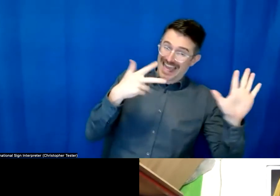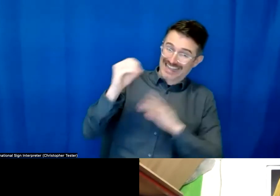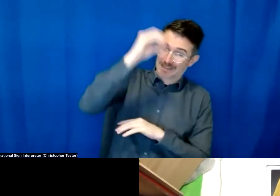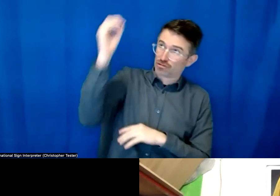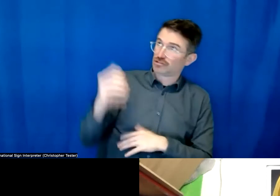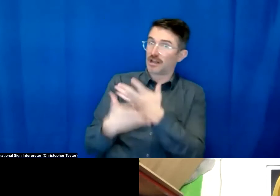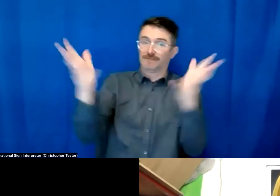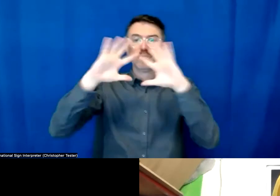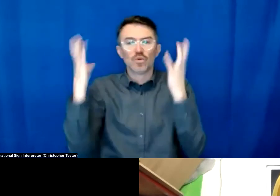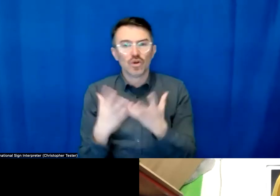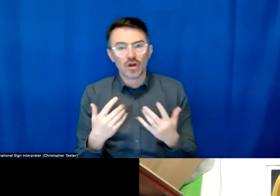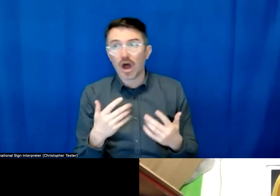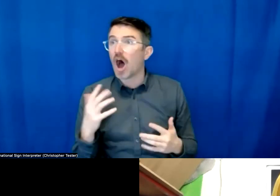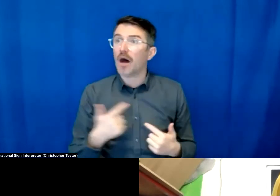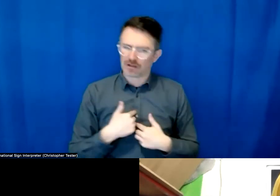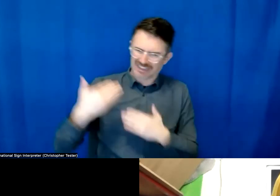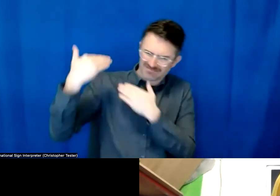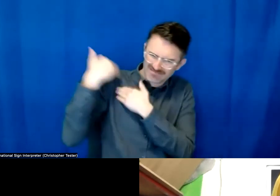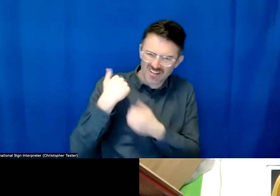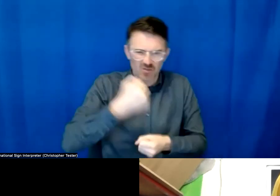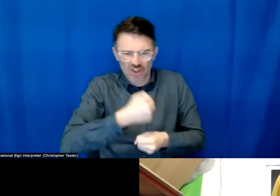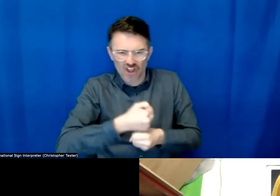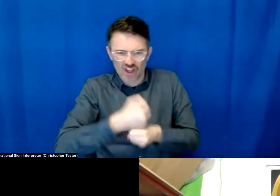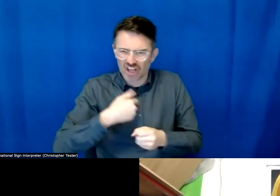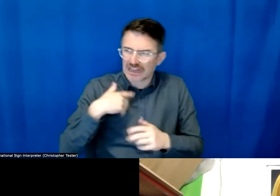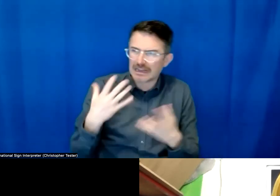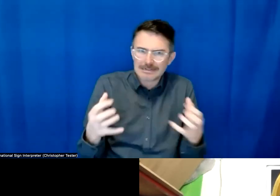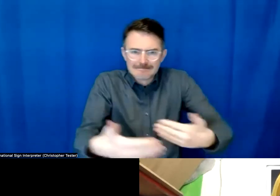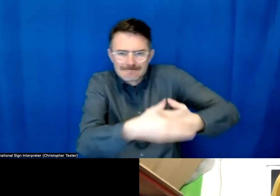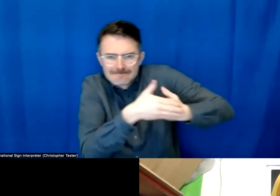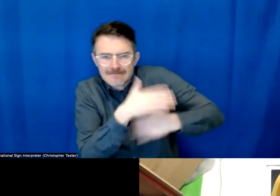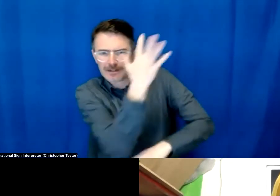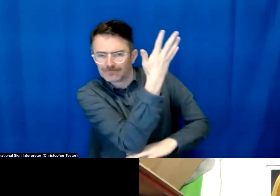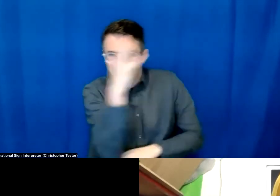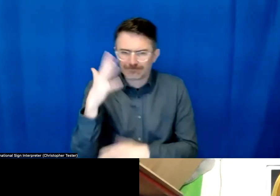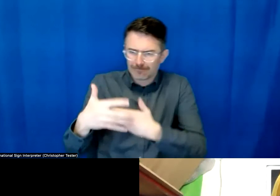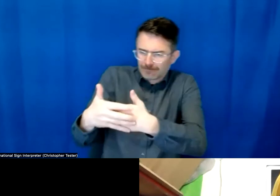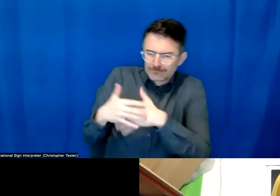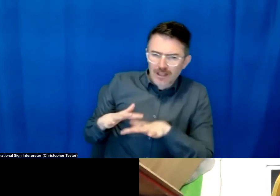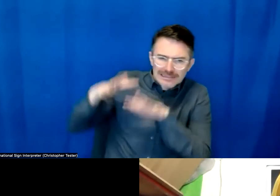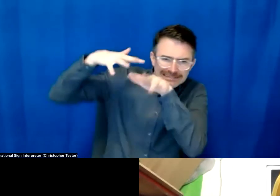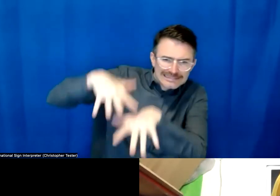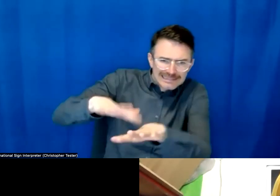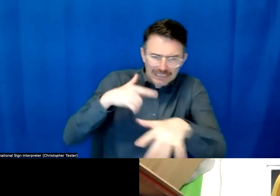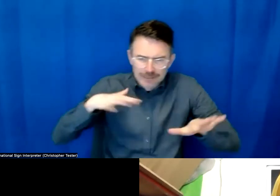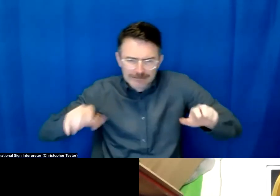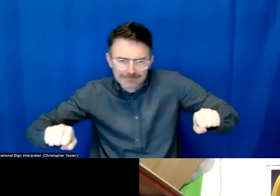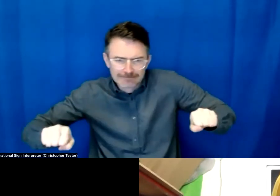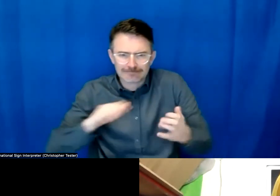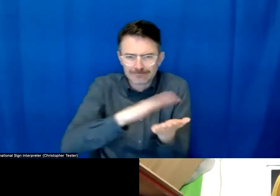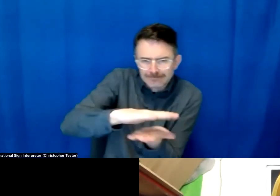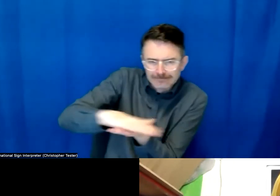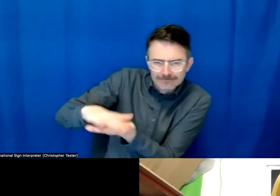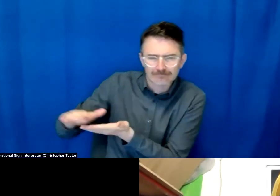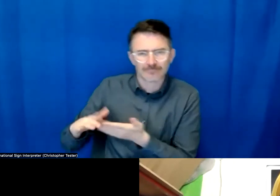But these need to be acknowledged, respected, promoted, invested at all levels, inspiring